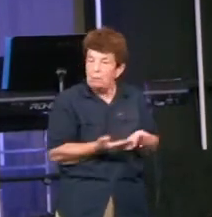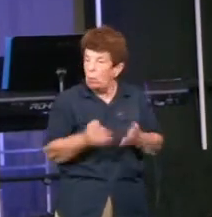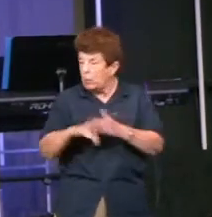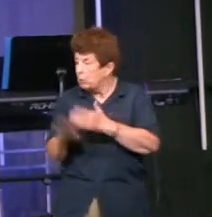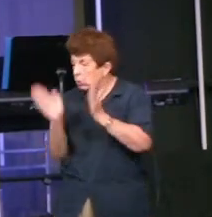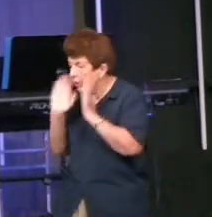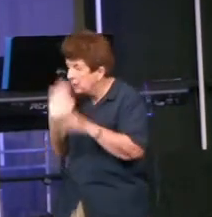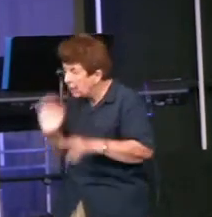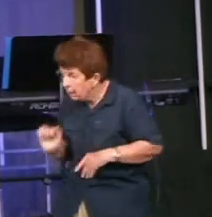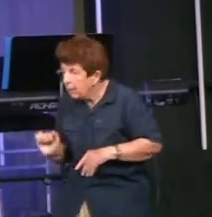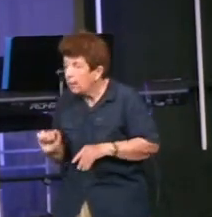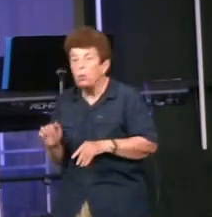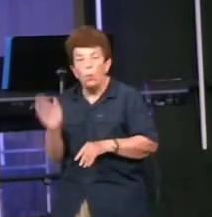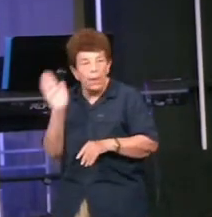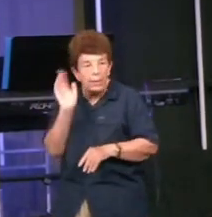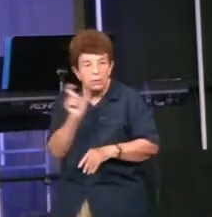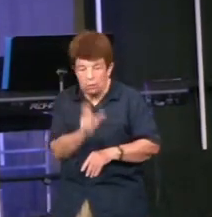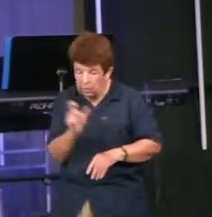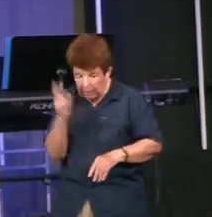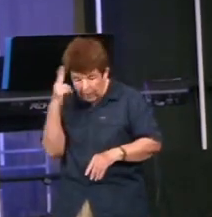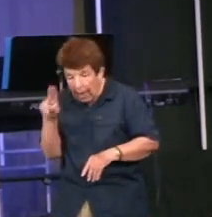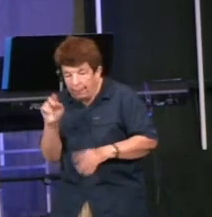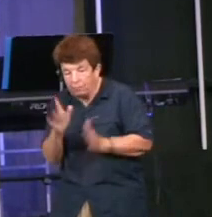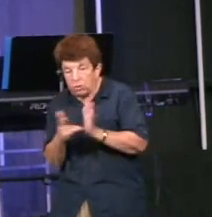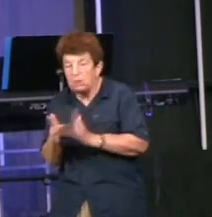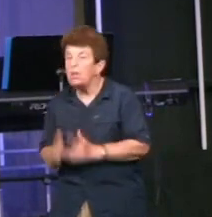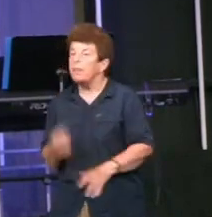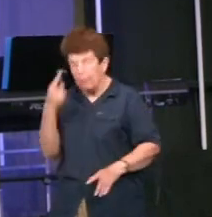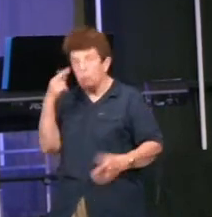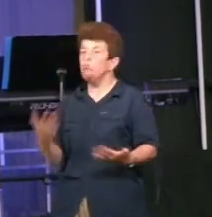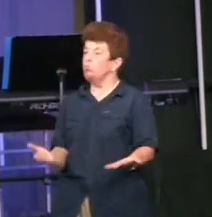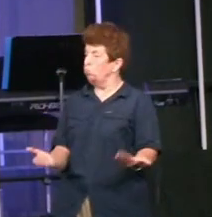churches. And you go, that's really cool.